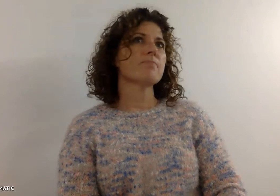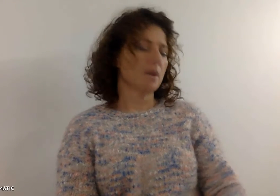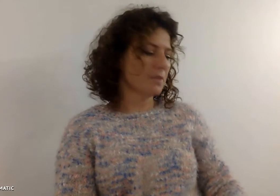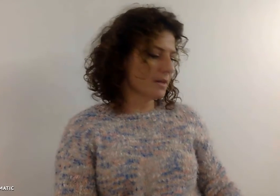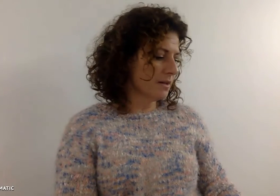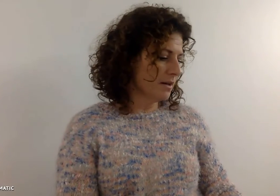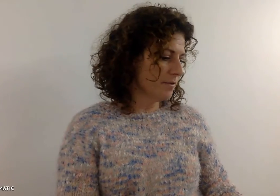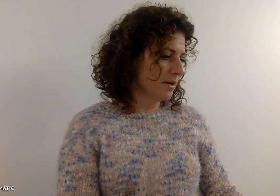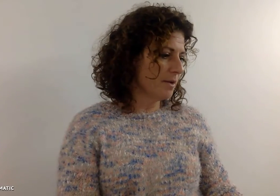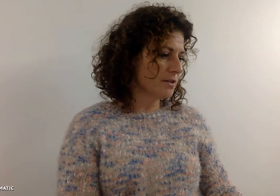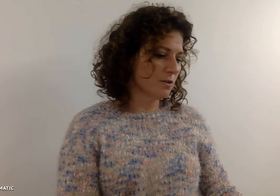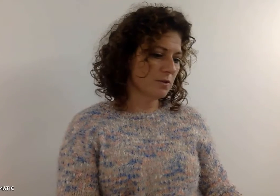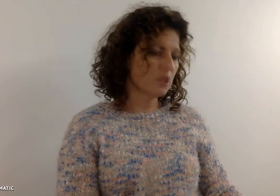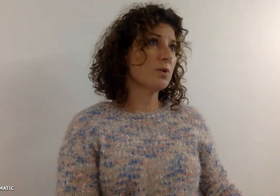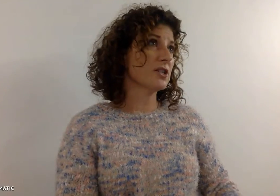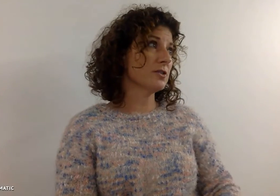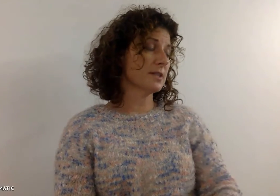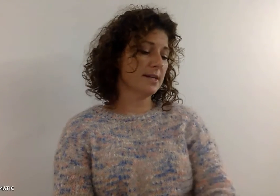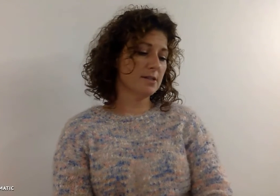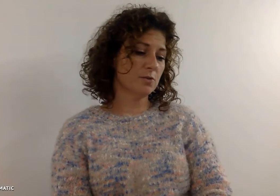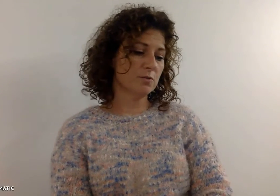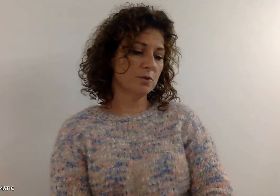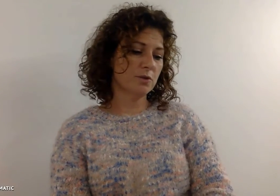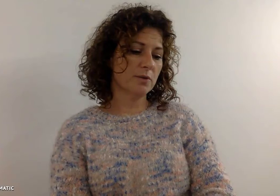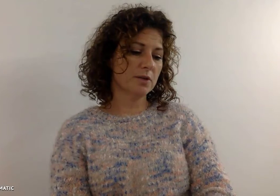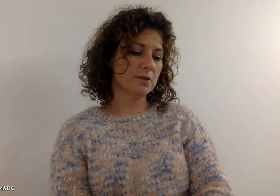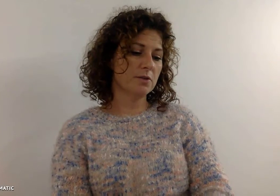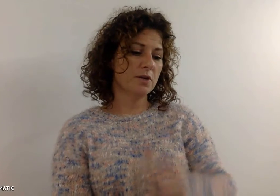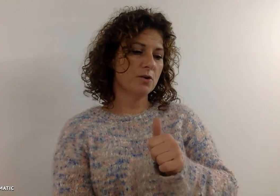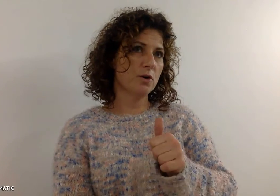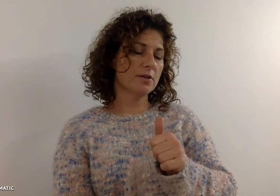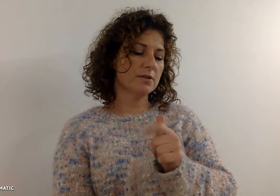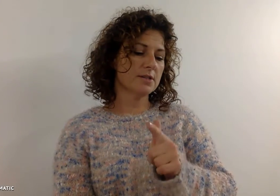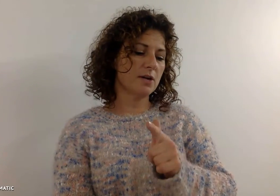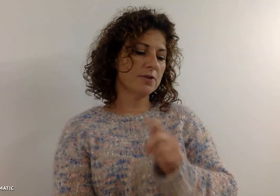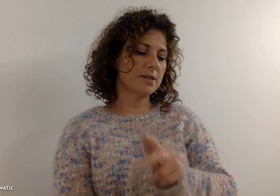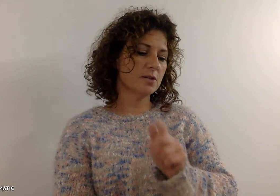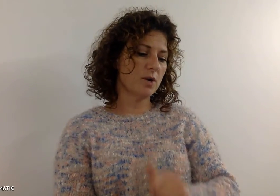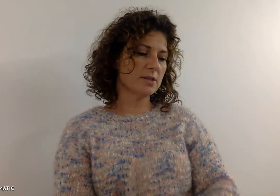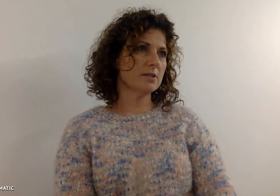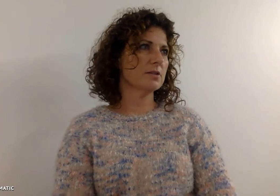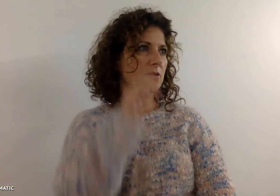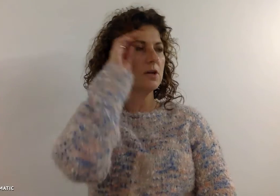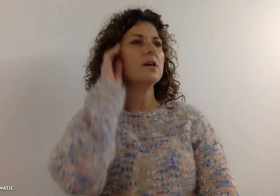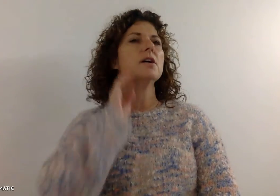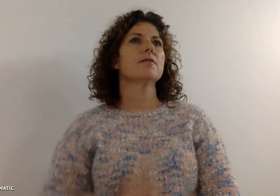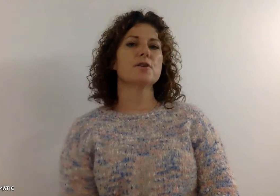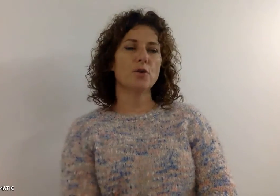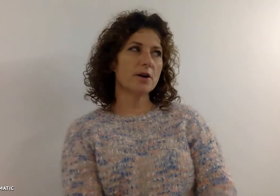I'm thinking of also directional signs. So real quick, we're going to do north, south, east, and west. So for north,